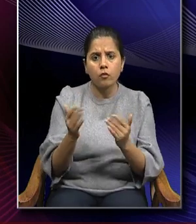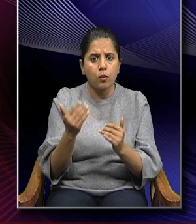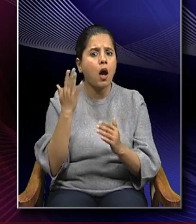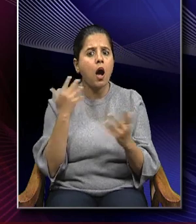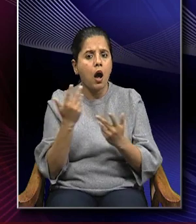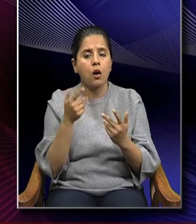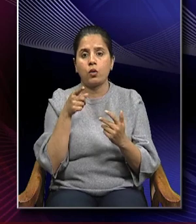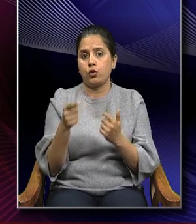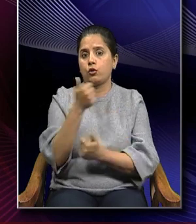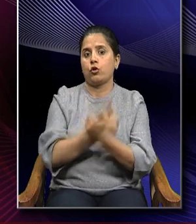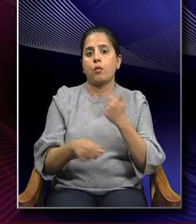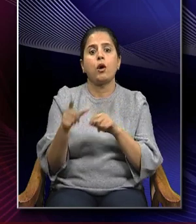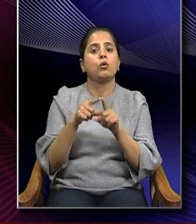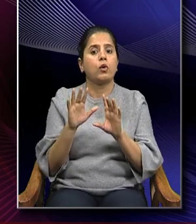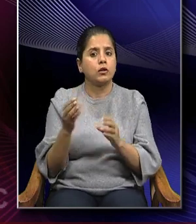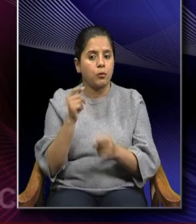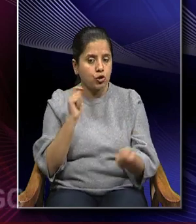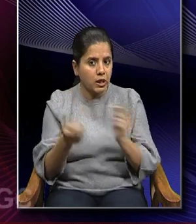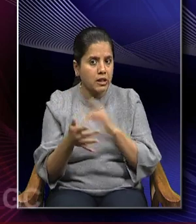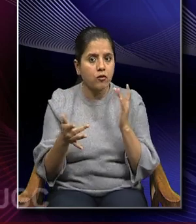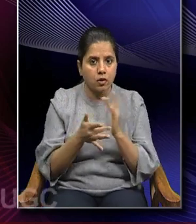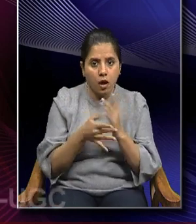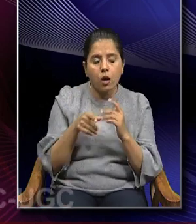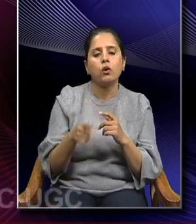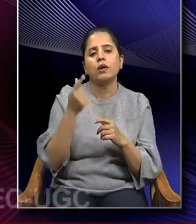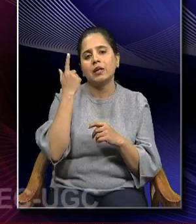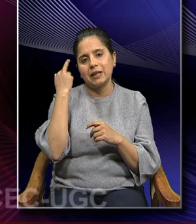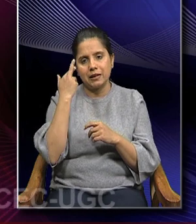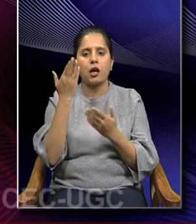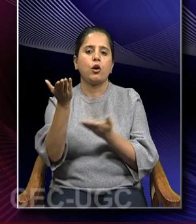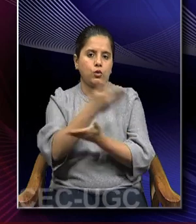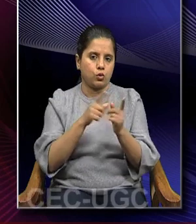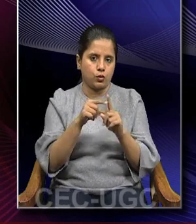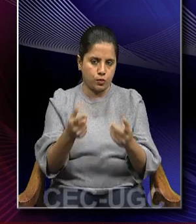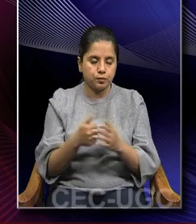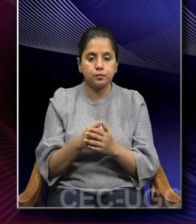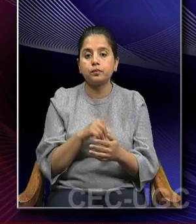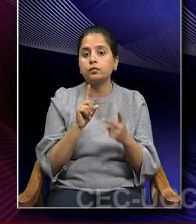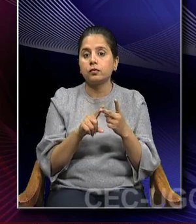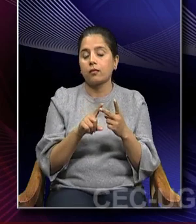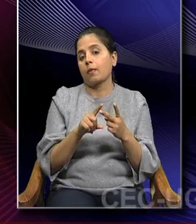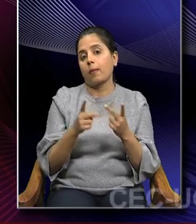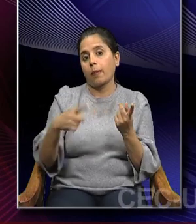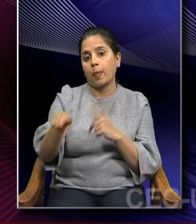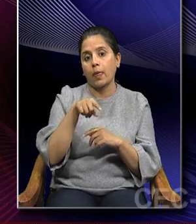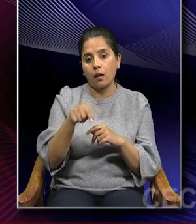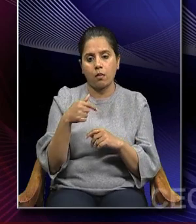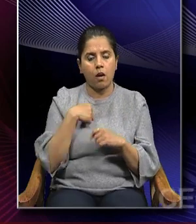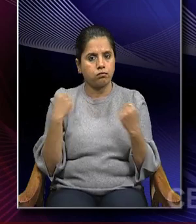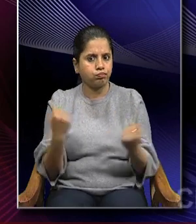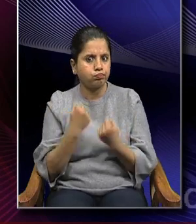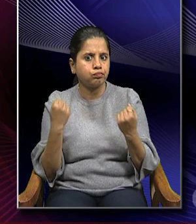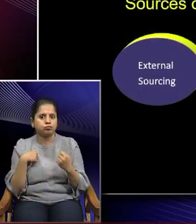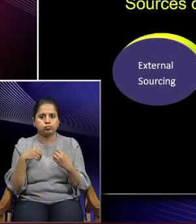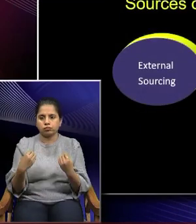Your competitors are doing, or there is some change in technology, that is why you are doing. Secondly, being a proactive or